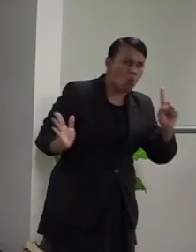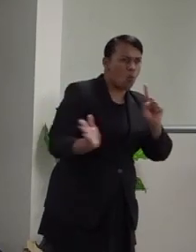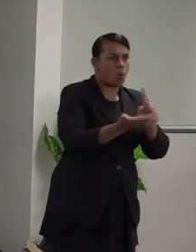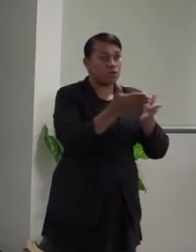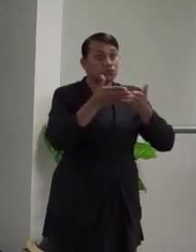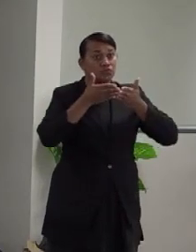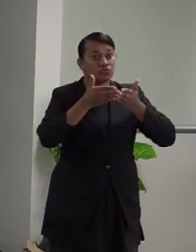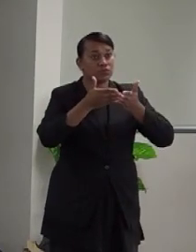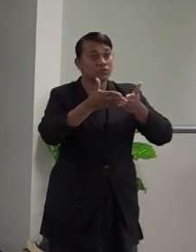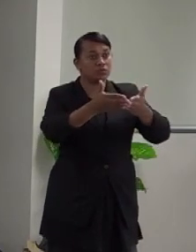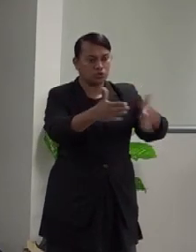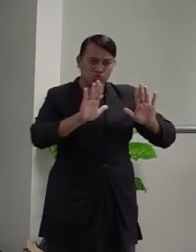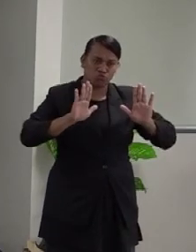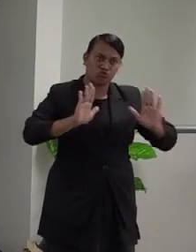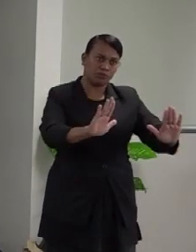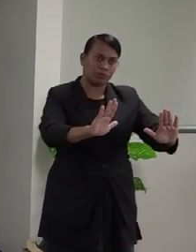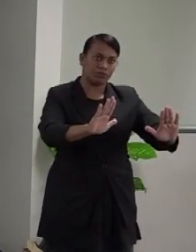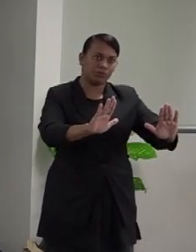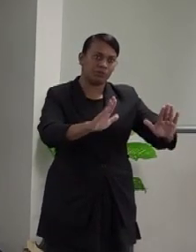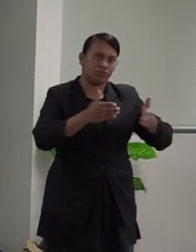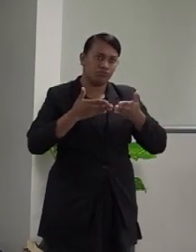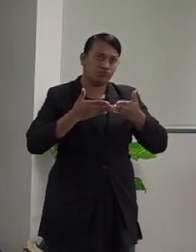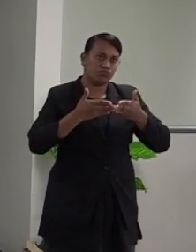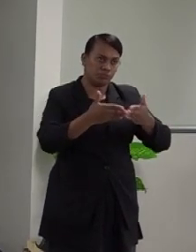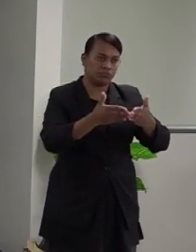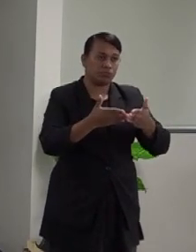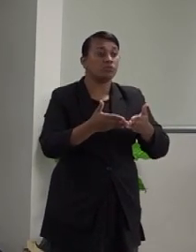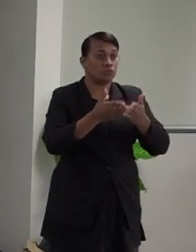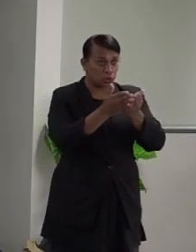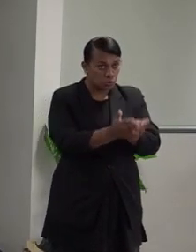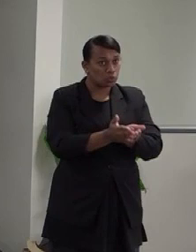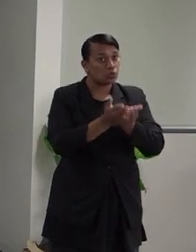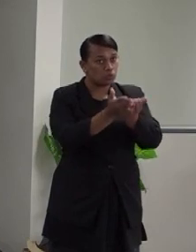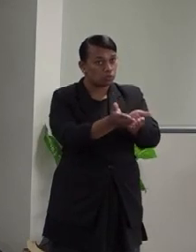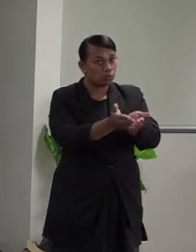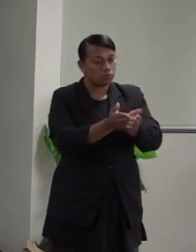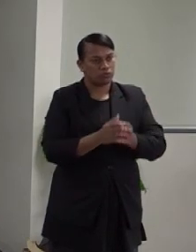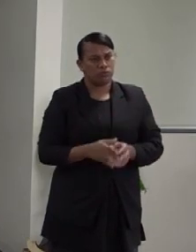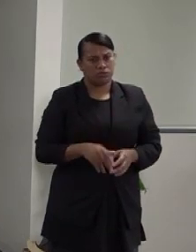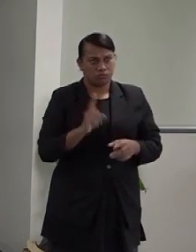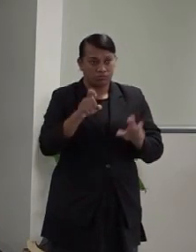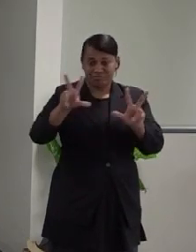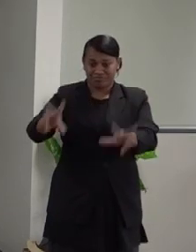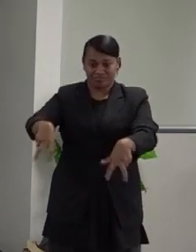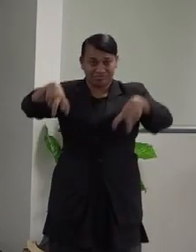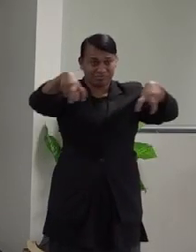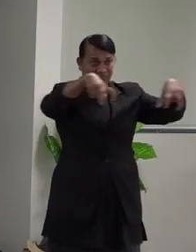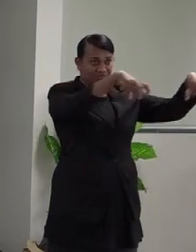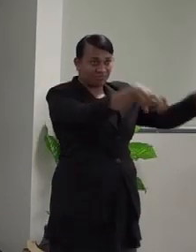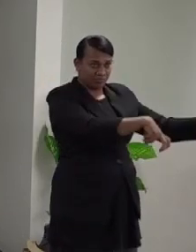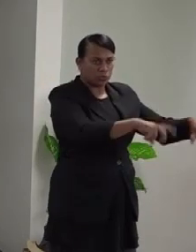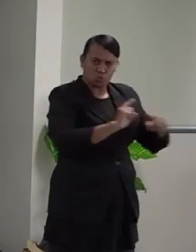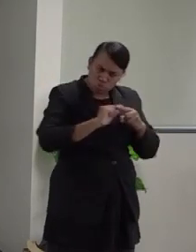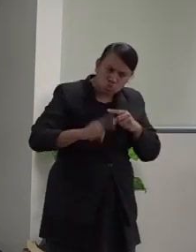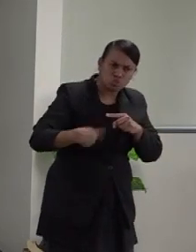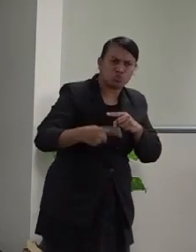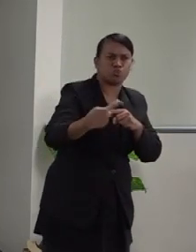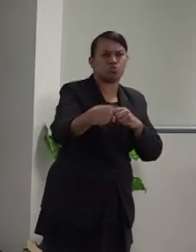islands will cease. Shipping lines for freight will continue with increased bulk